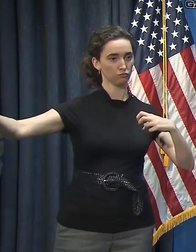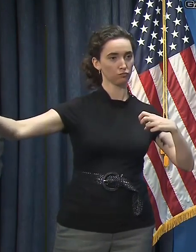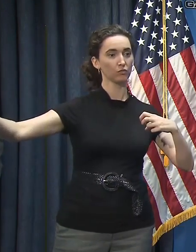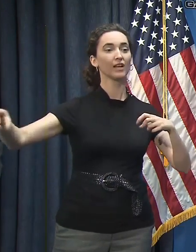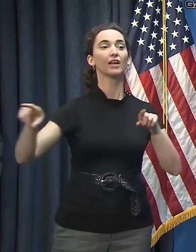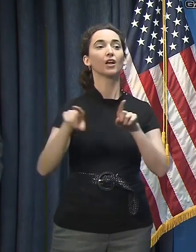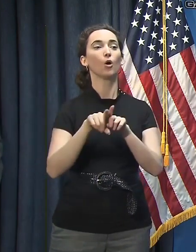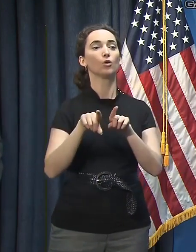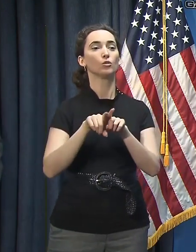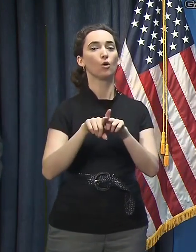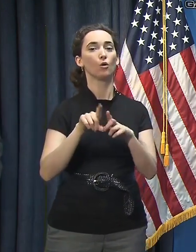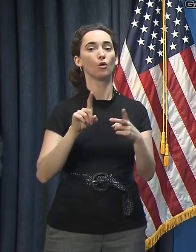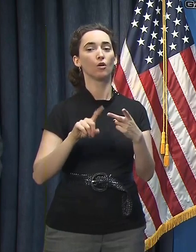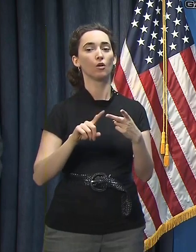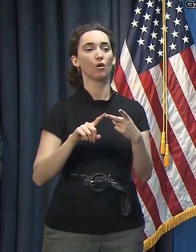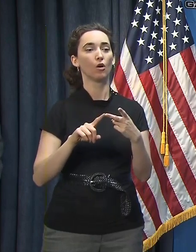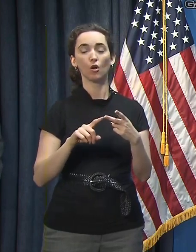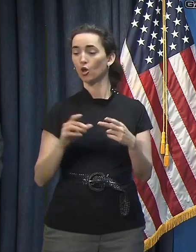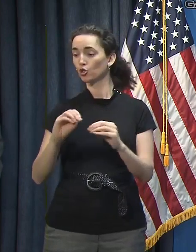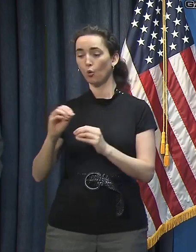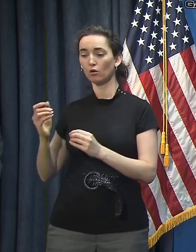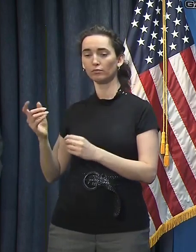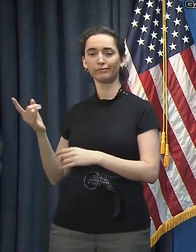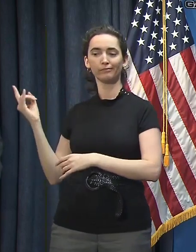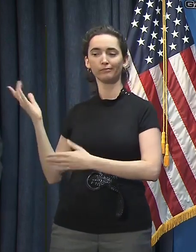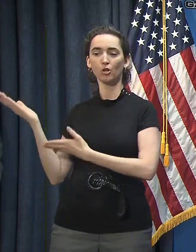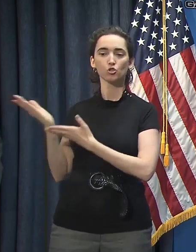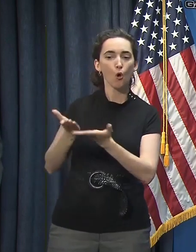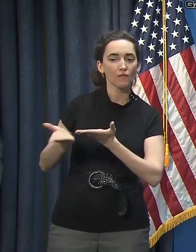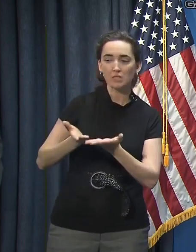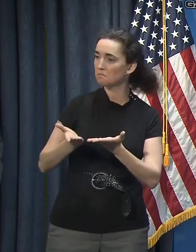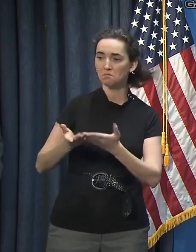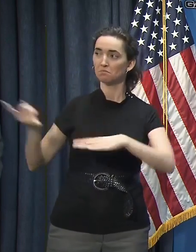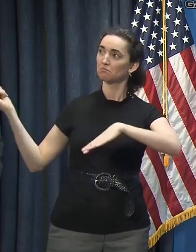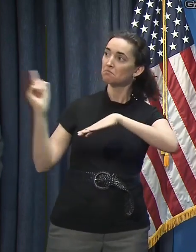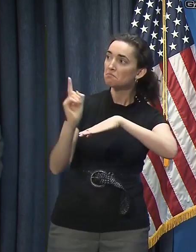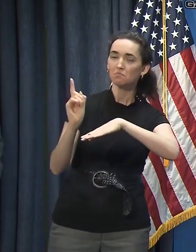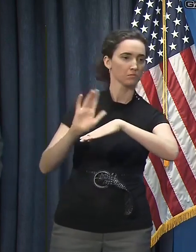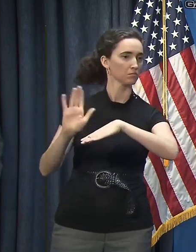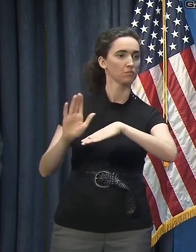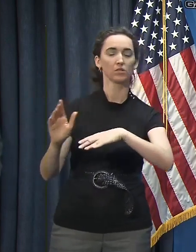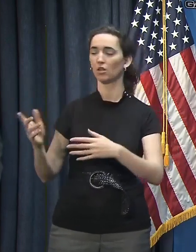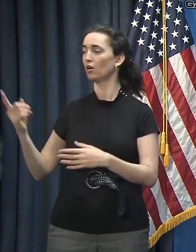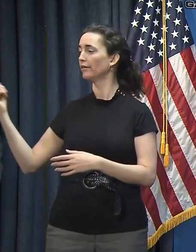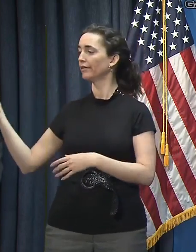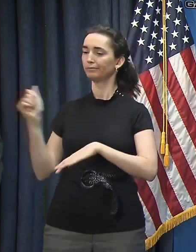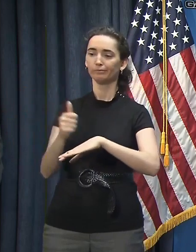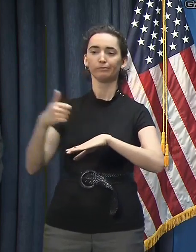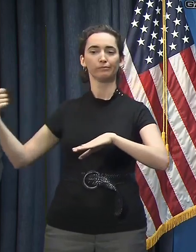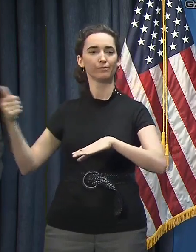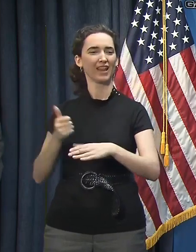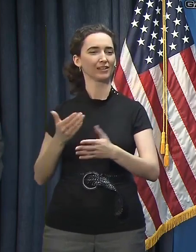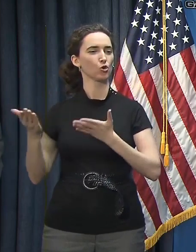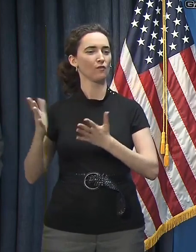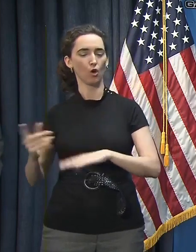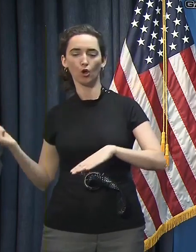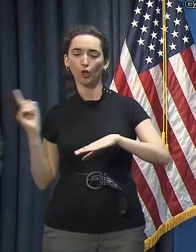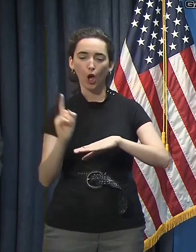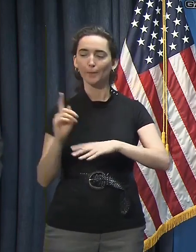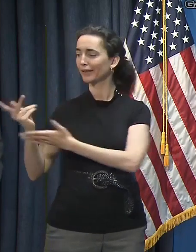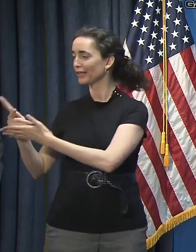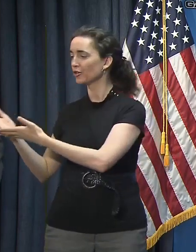not having people wait on you, so you wouldn't have an employee bringing you things back and forth from the kitchen or